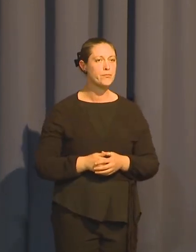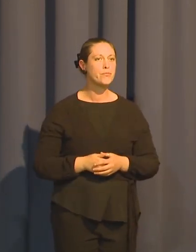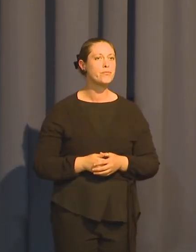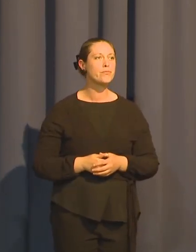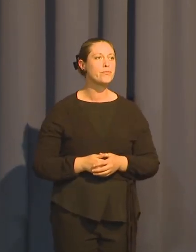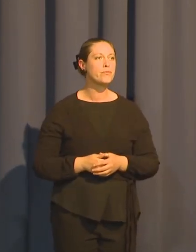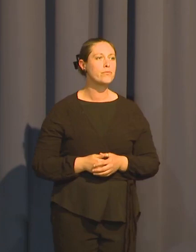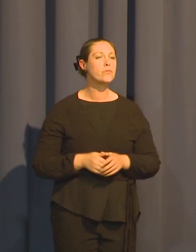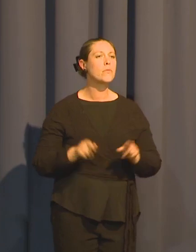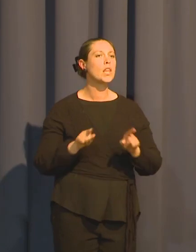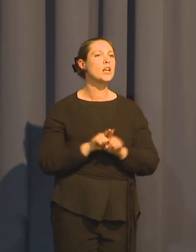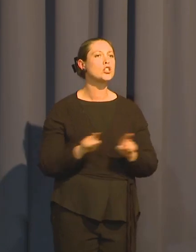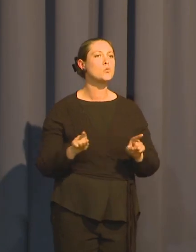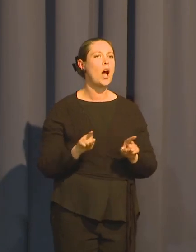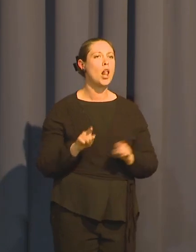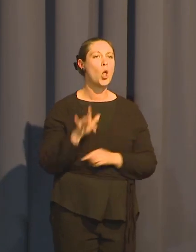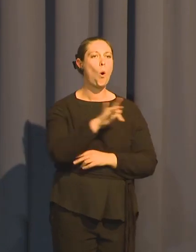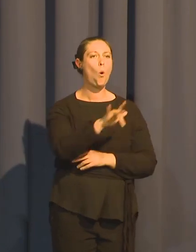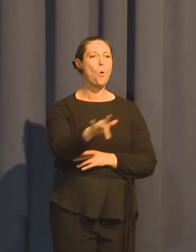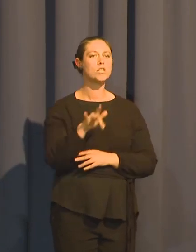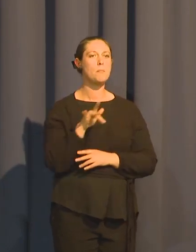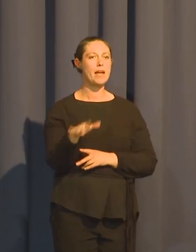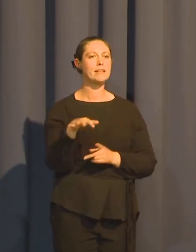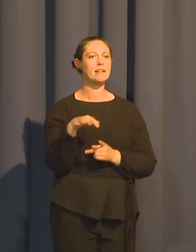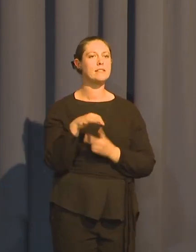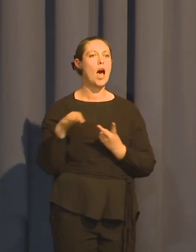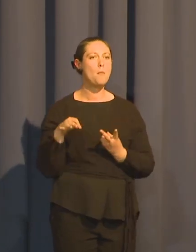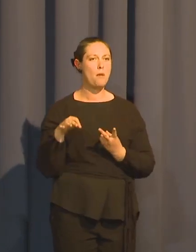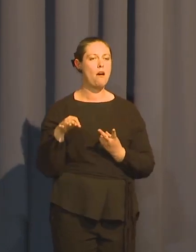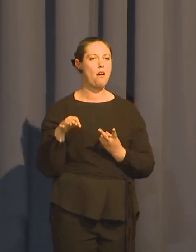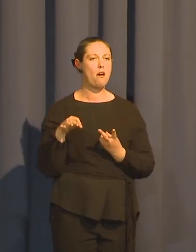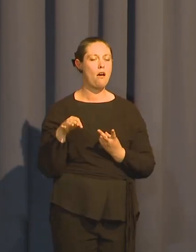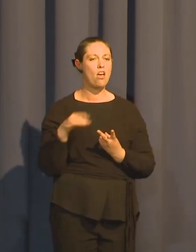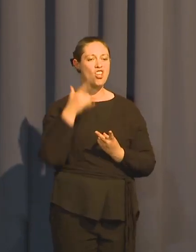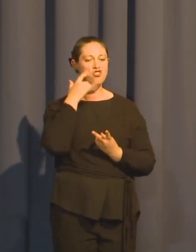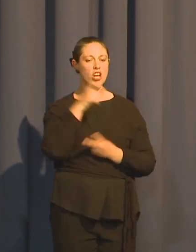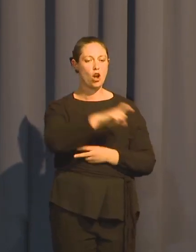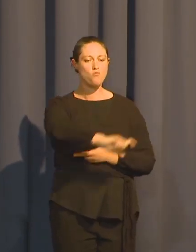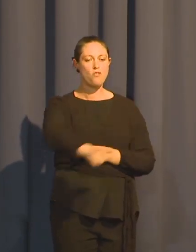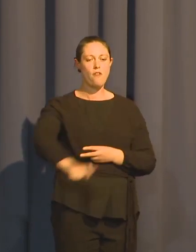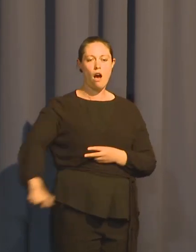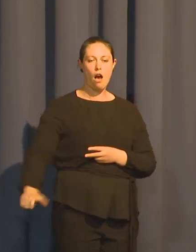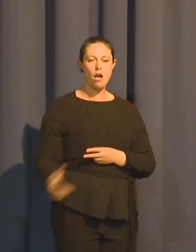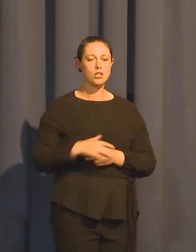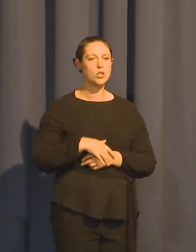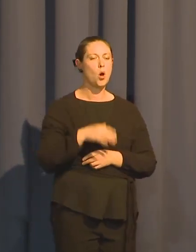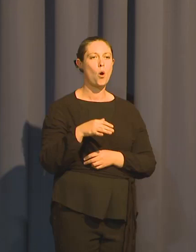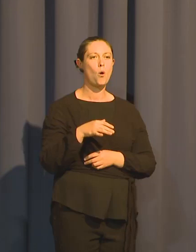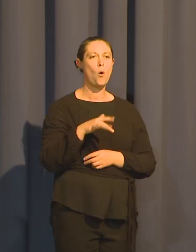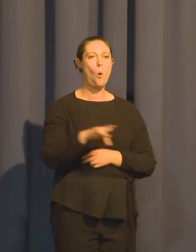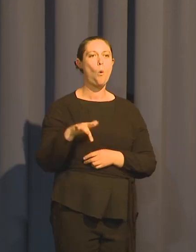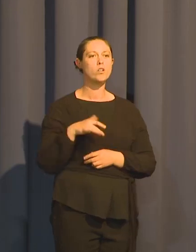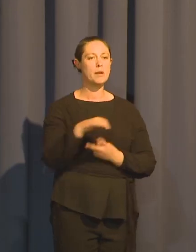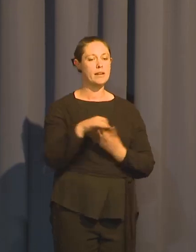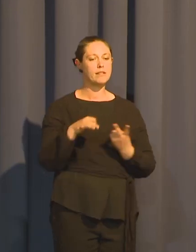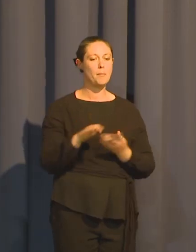We also installed an auto sampler to test the river for lead. So this auto sampler takes 2 hourly